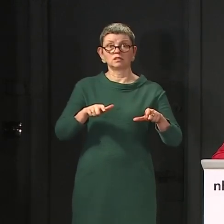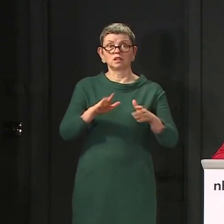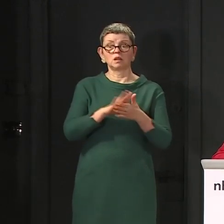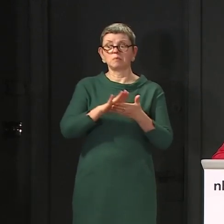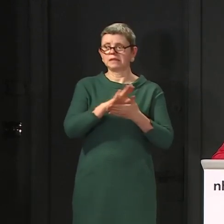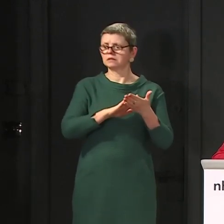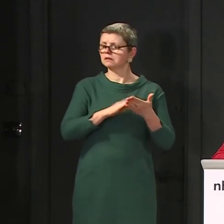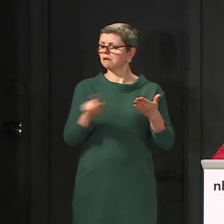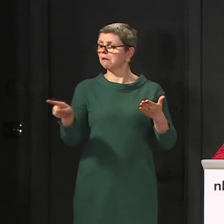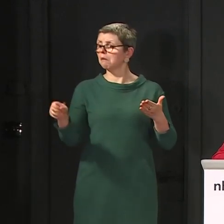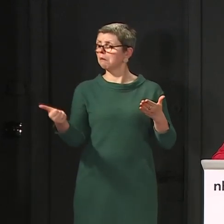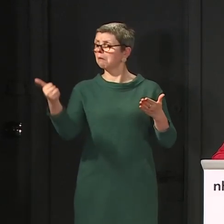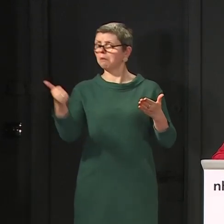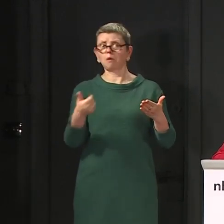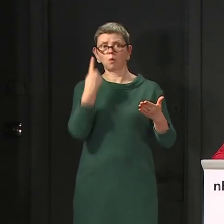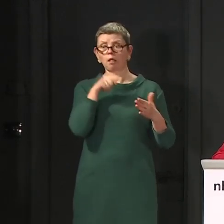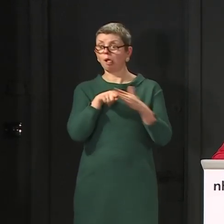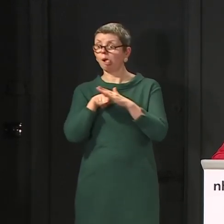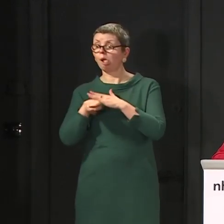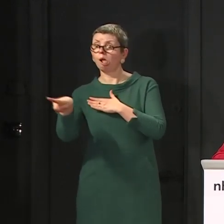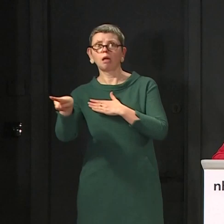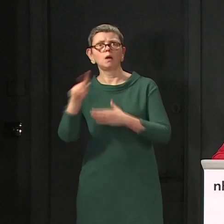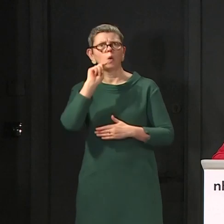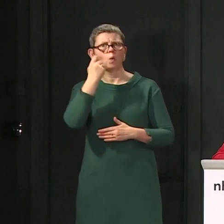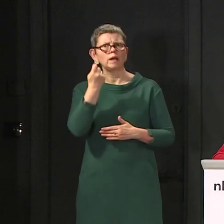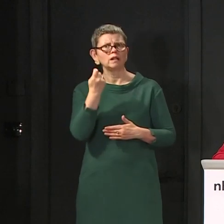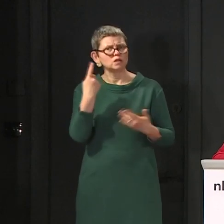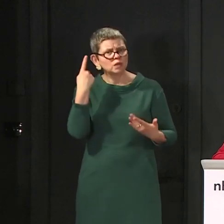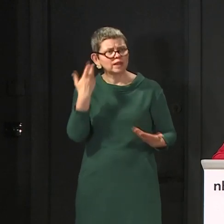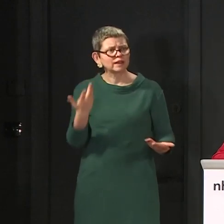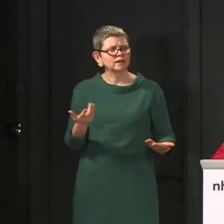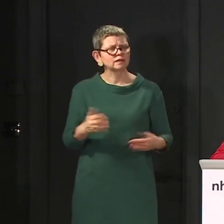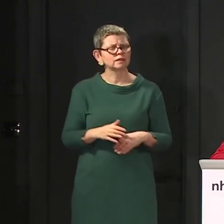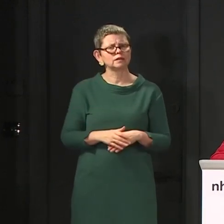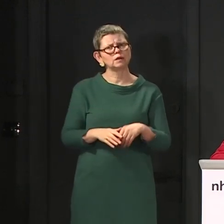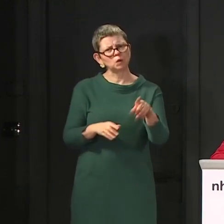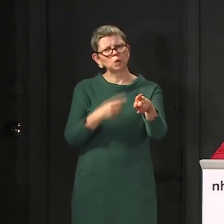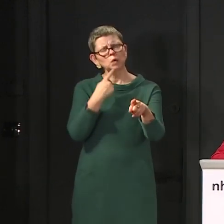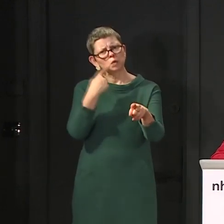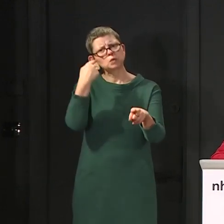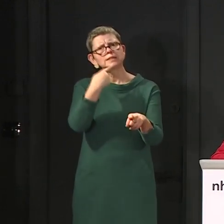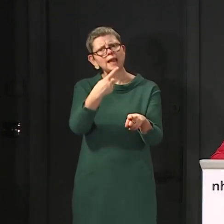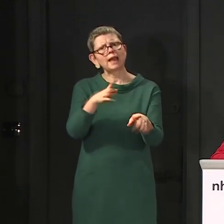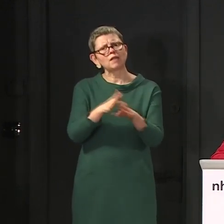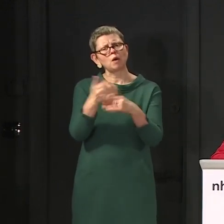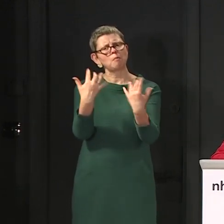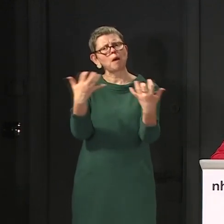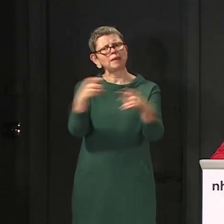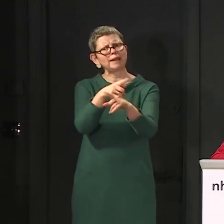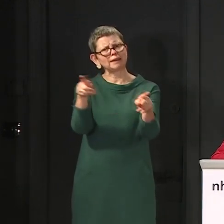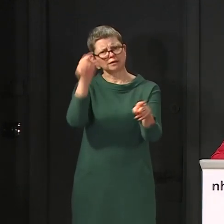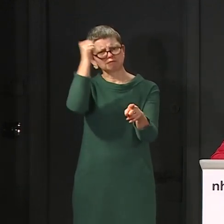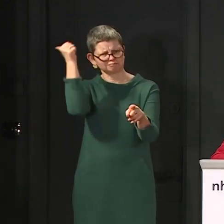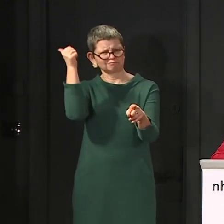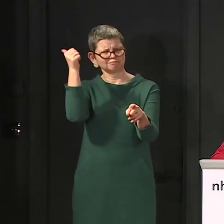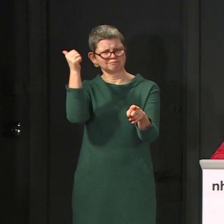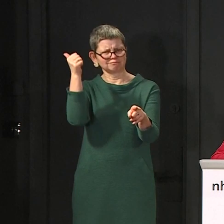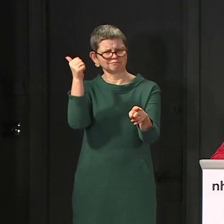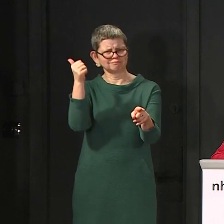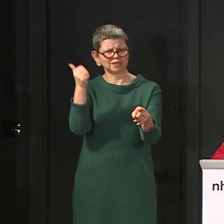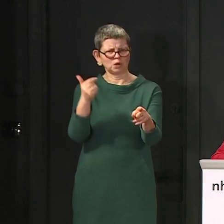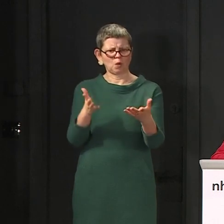you said that the public is smarter than some politicians might give them credit for and can understand